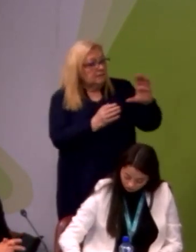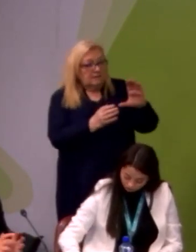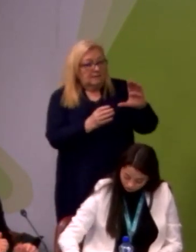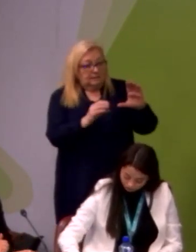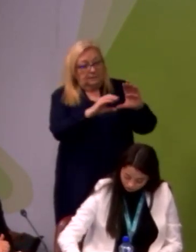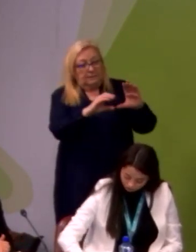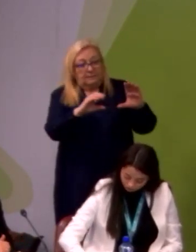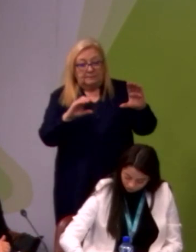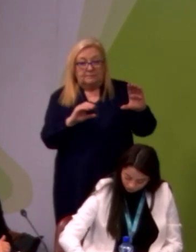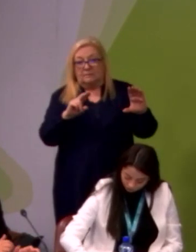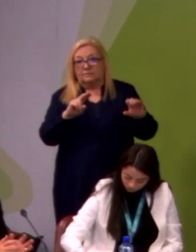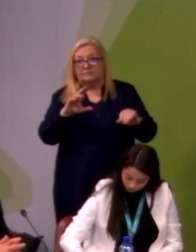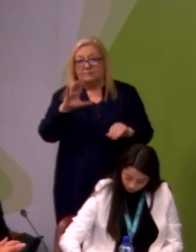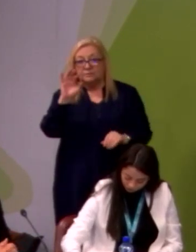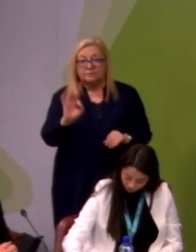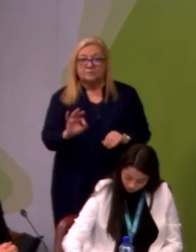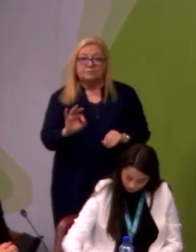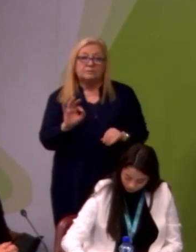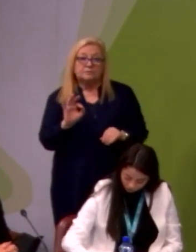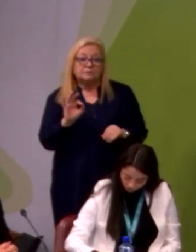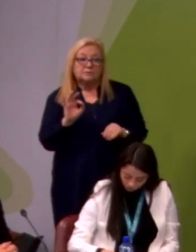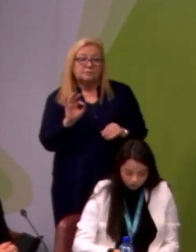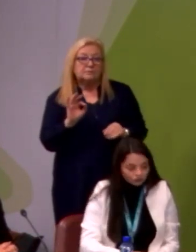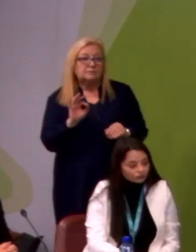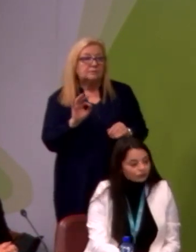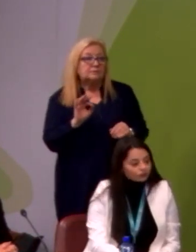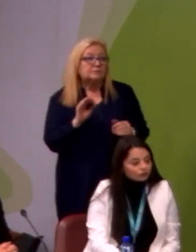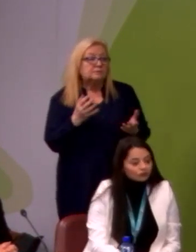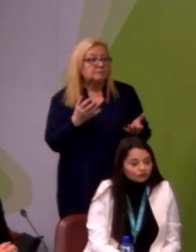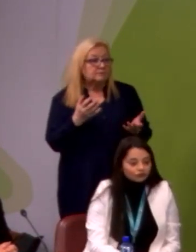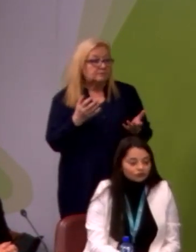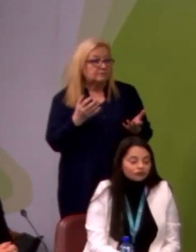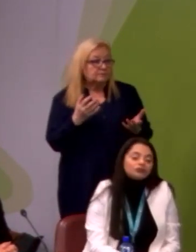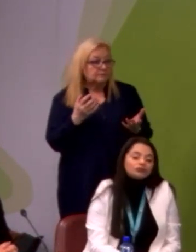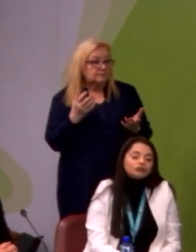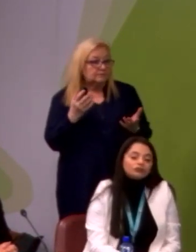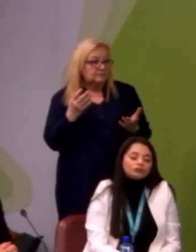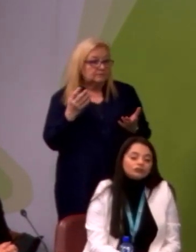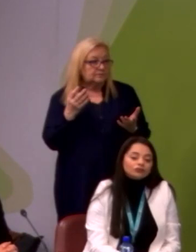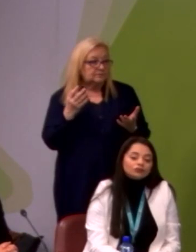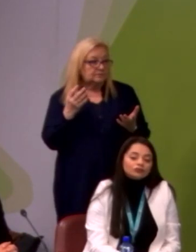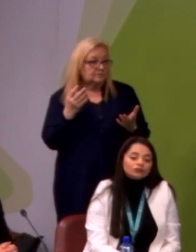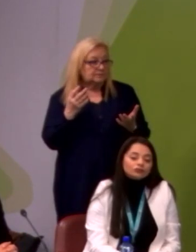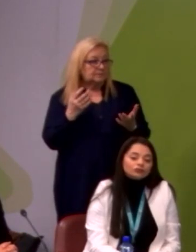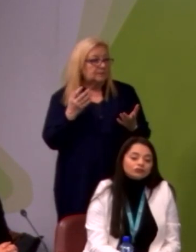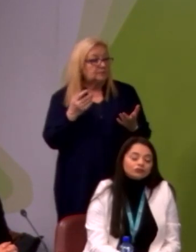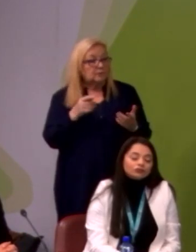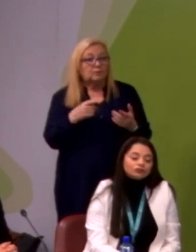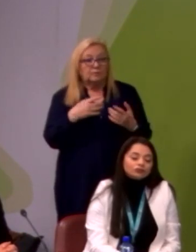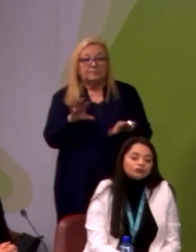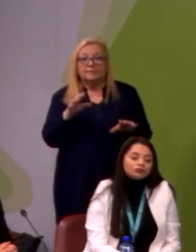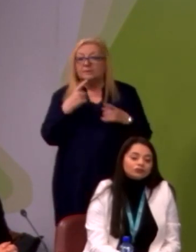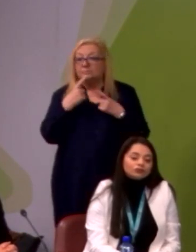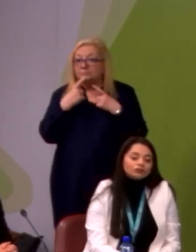mean? We also need to look at the It's been mentioned in passing, but